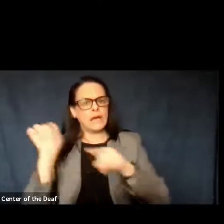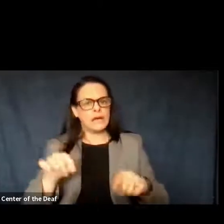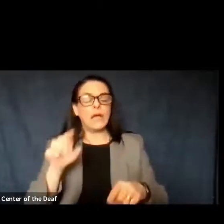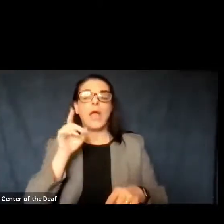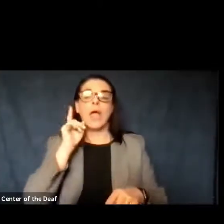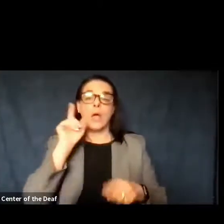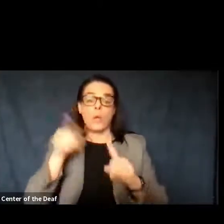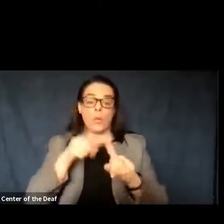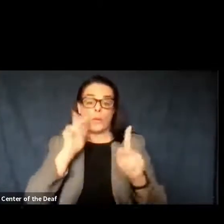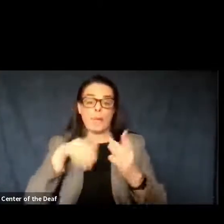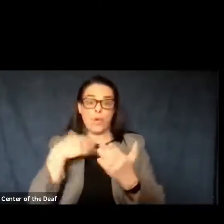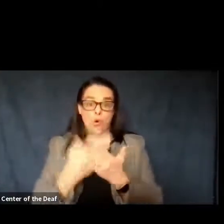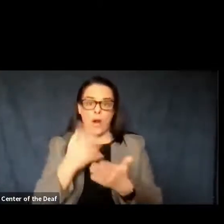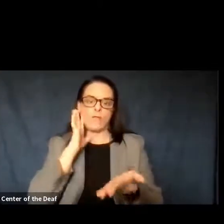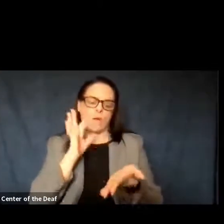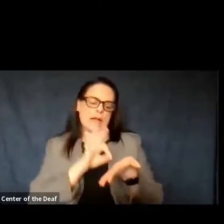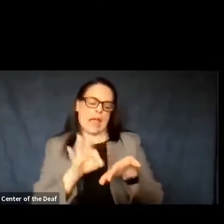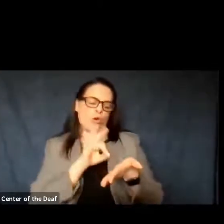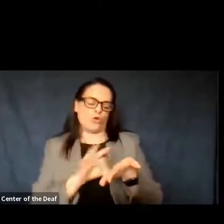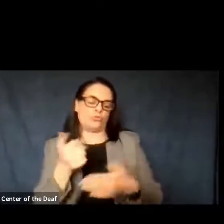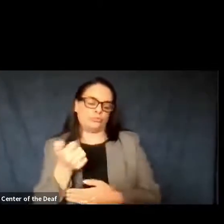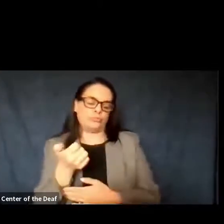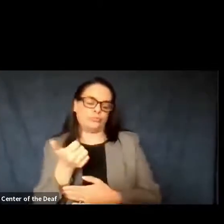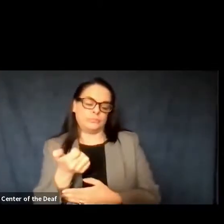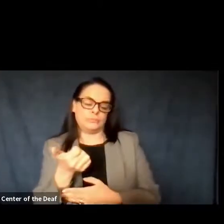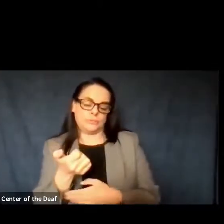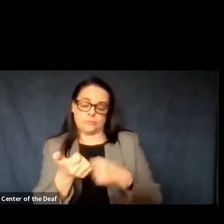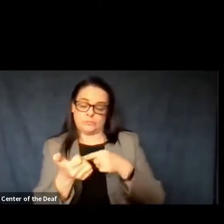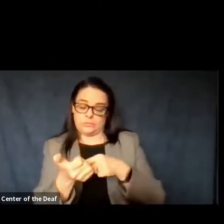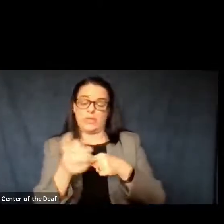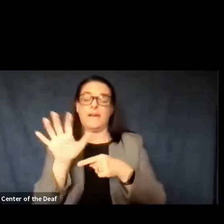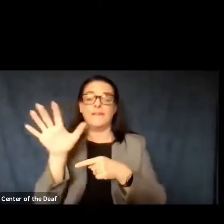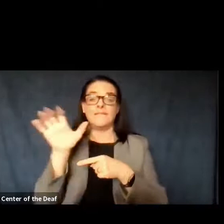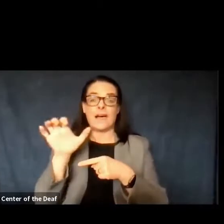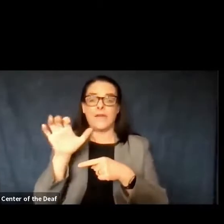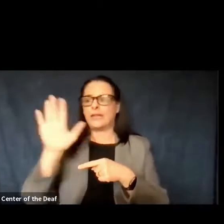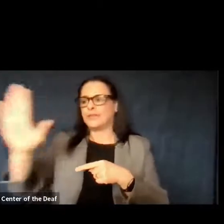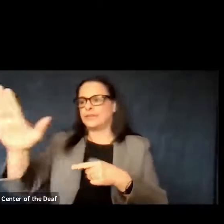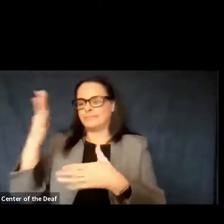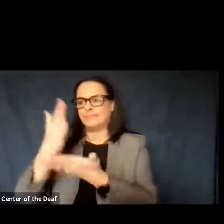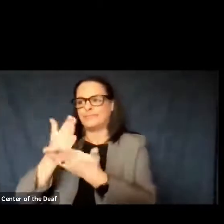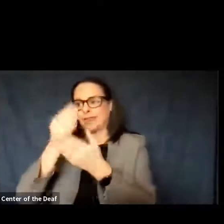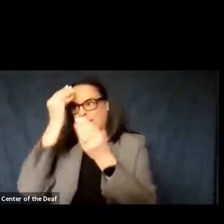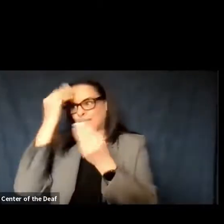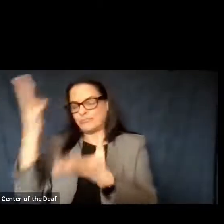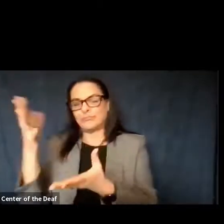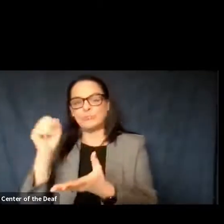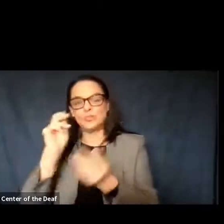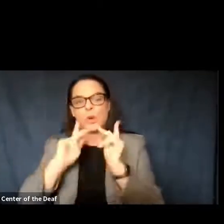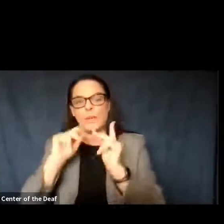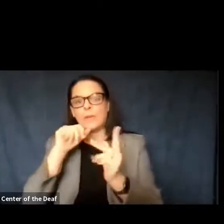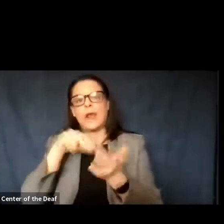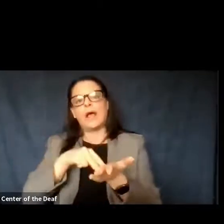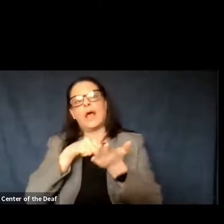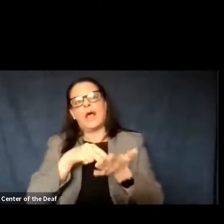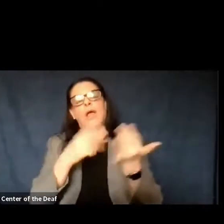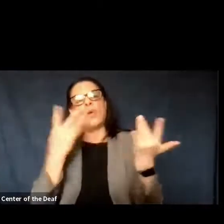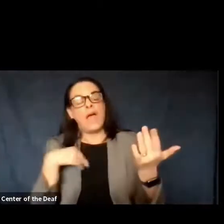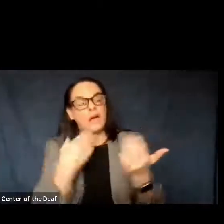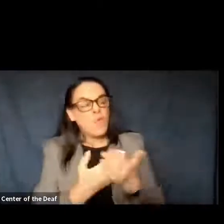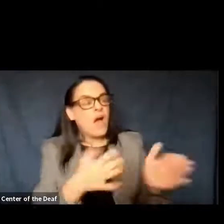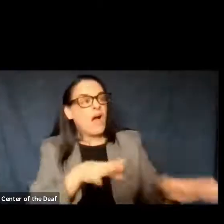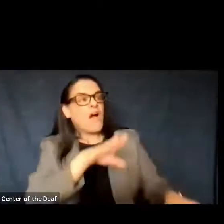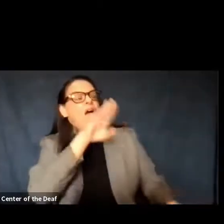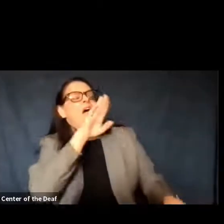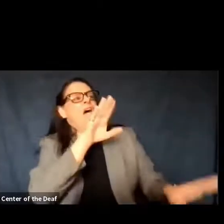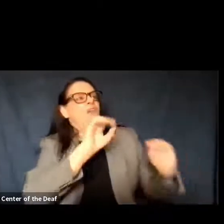they arrive. And as soon as we hit the 500, we'll let folks know. So we're not going to have people waiting unnecessarily, and we are going to